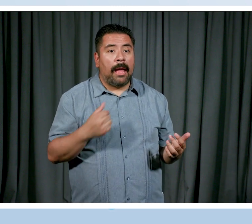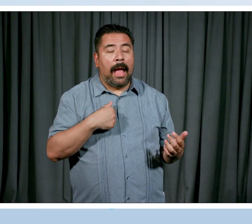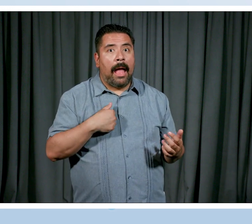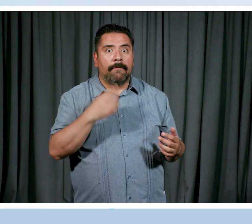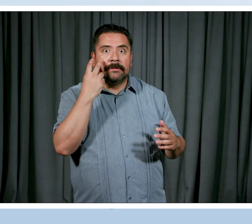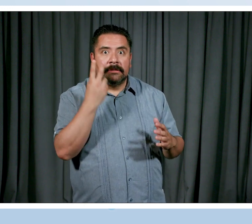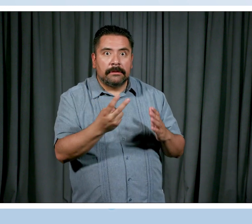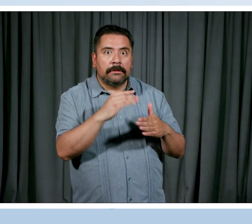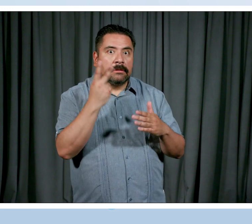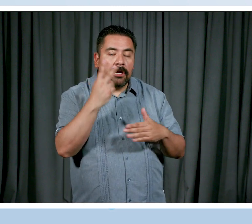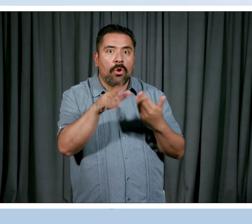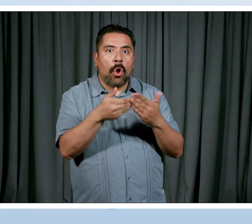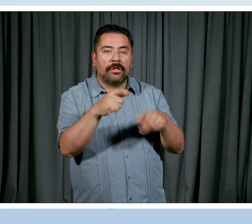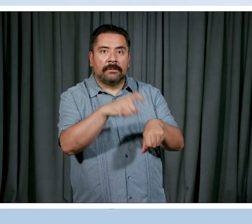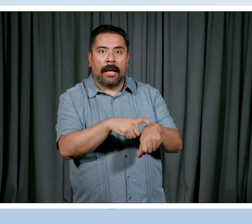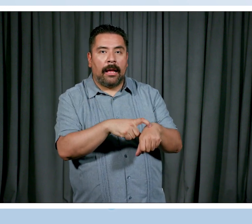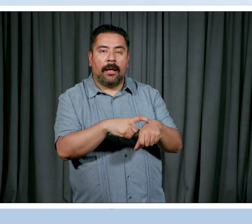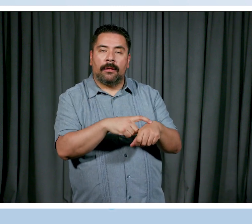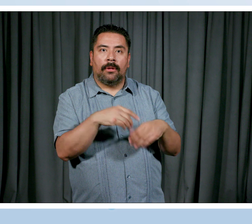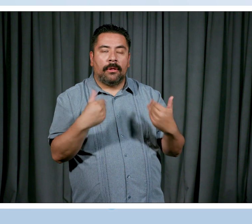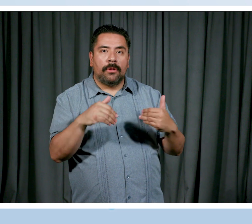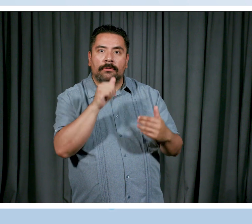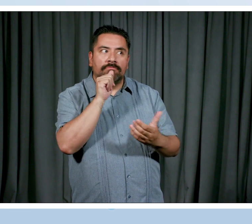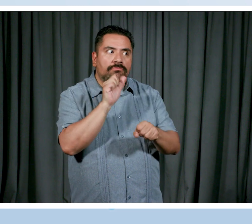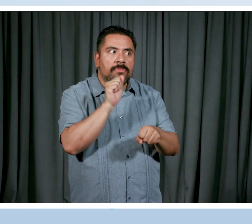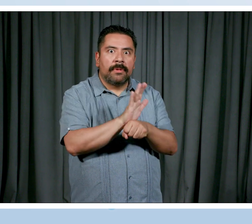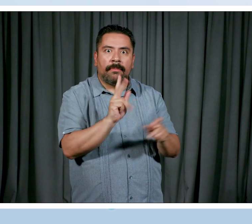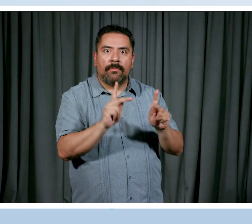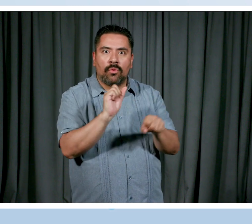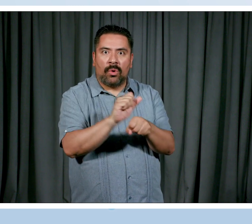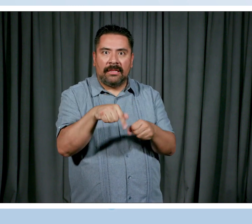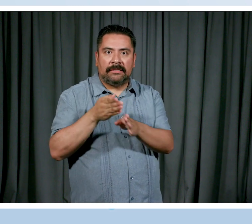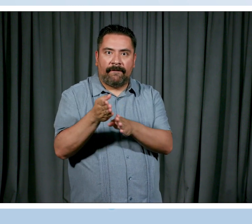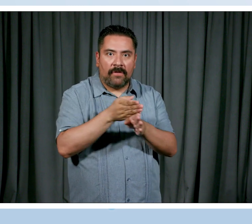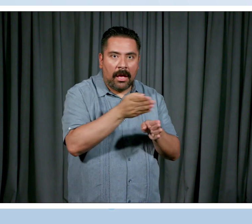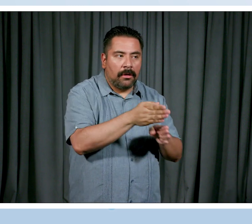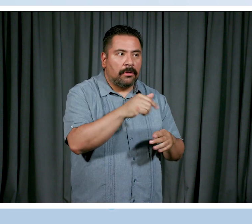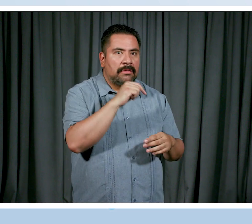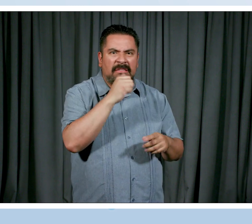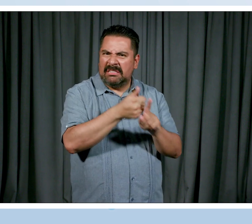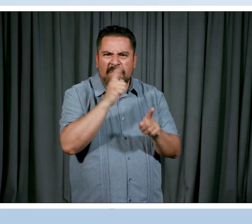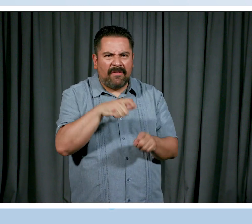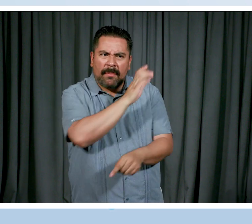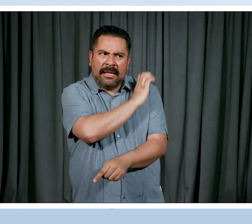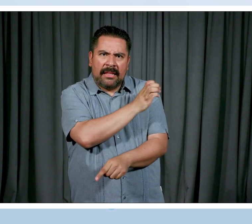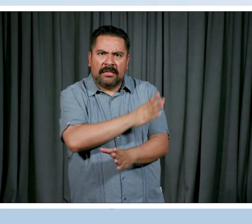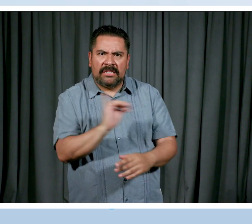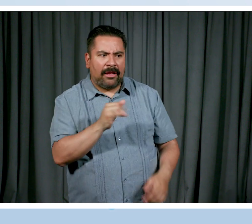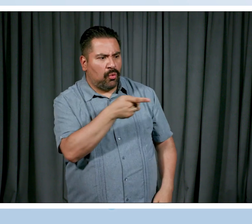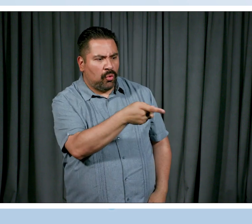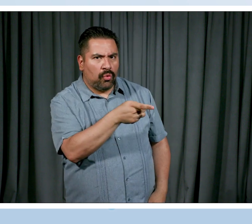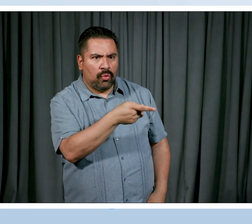am seeing all the time the incredible commitment from people who work in this field, who don't have to be clinicians, like you guys